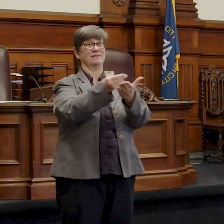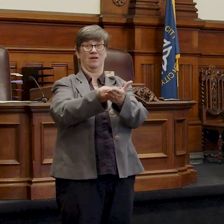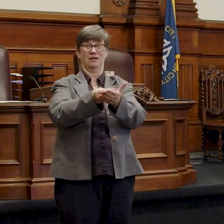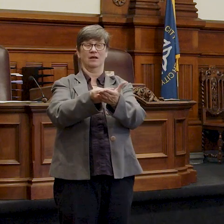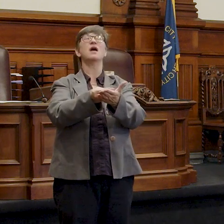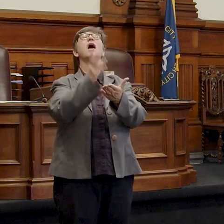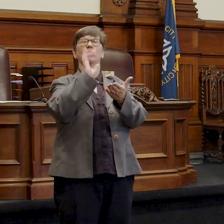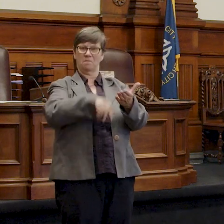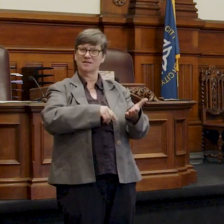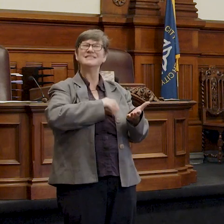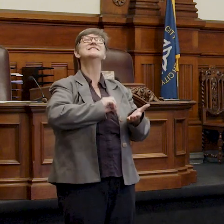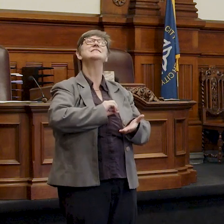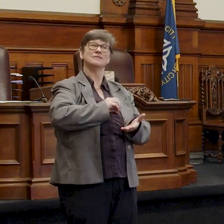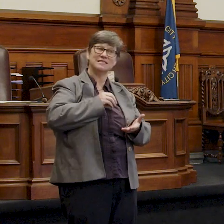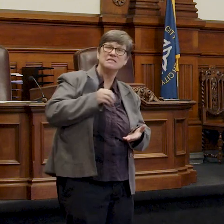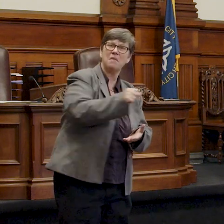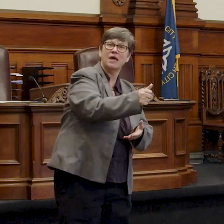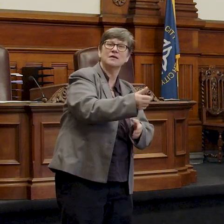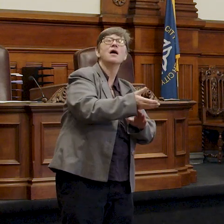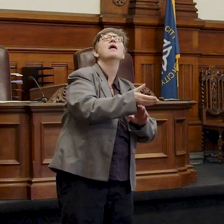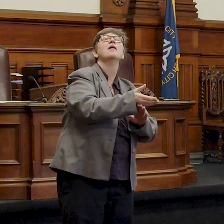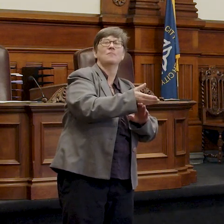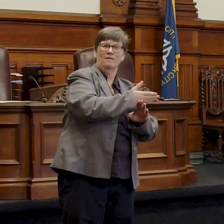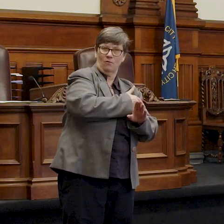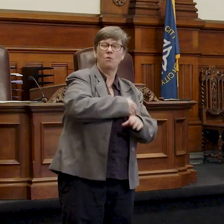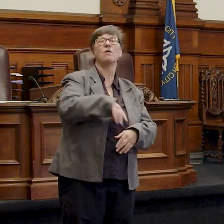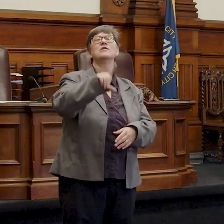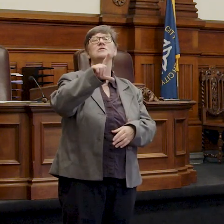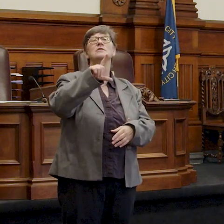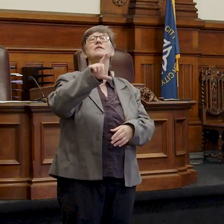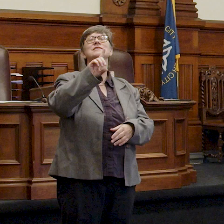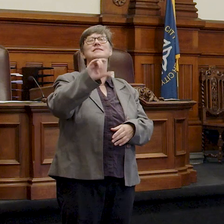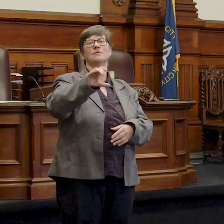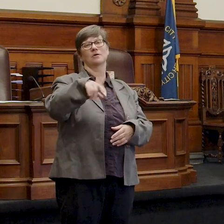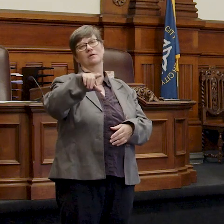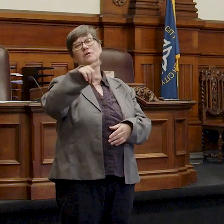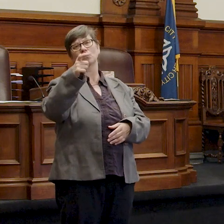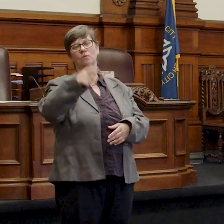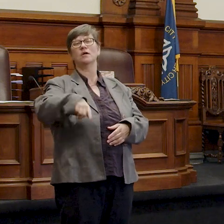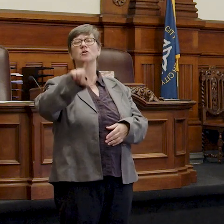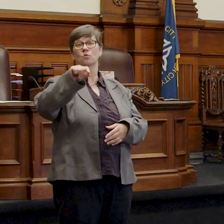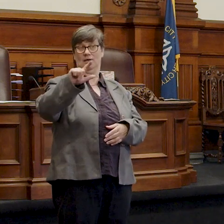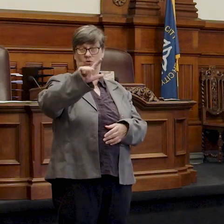expended by December 31st, 2026, can be found on our website at